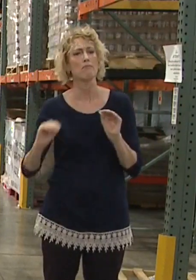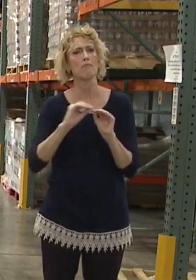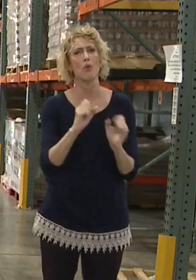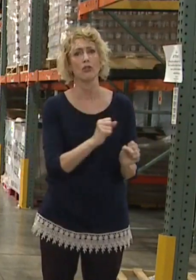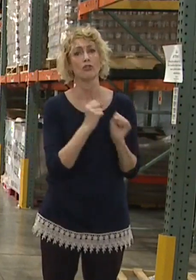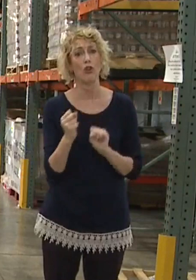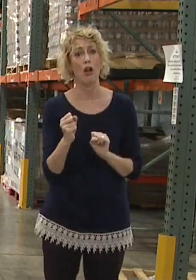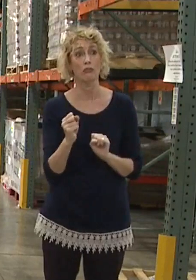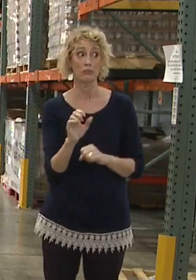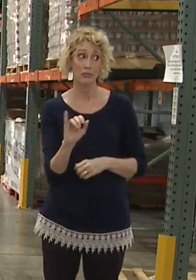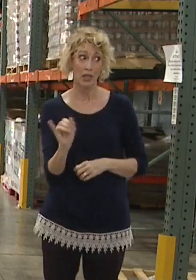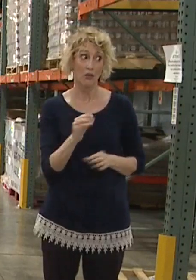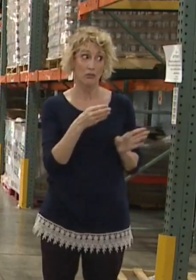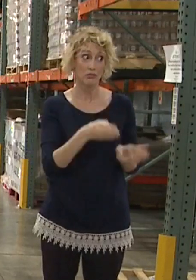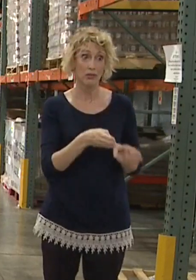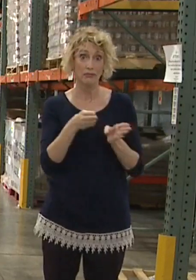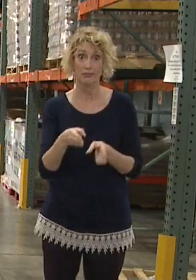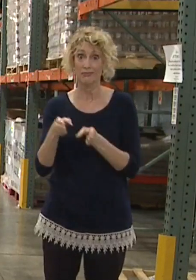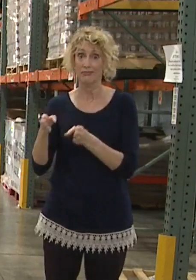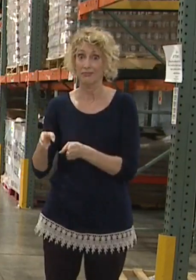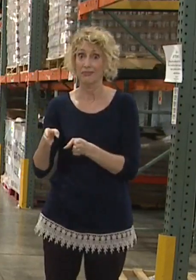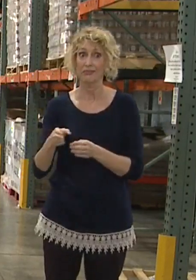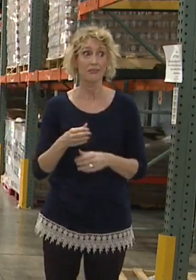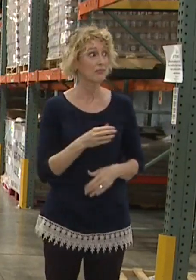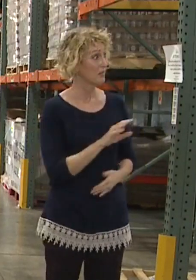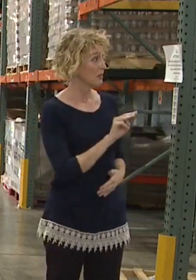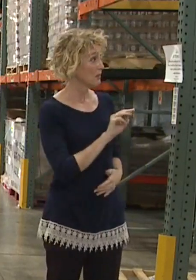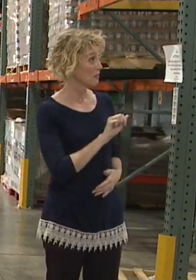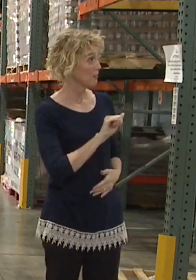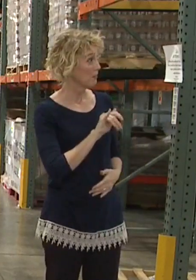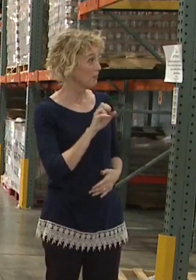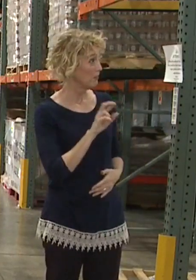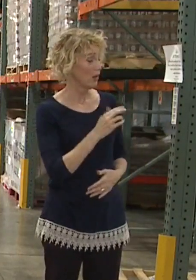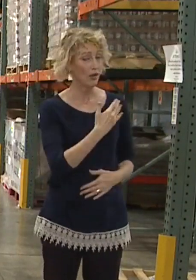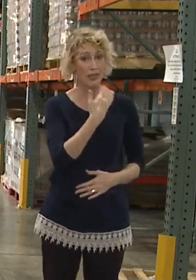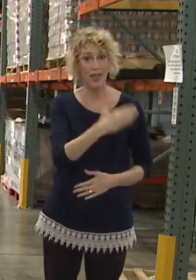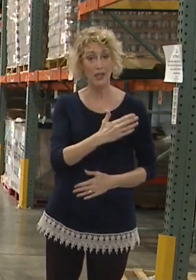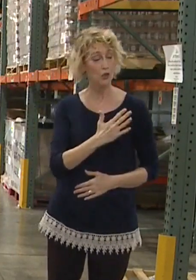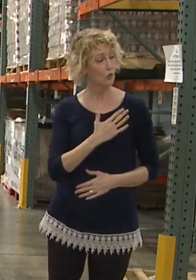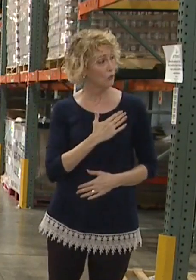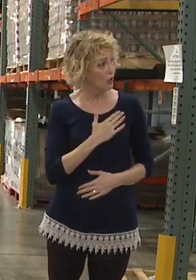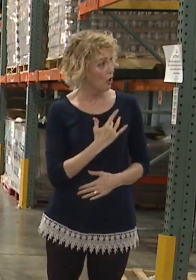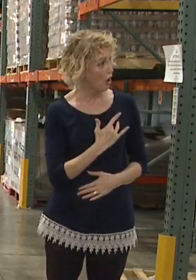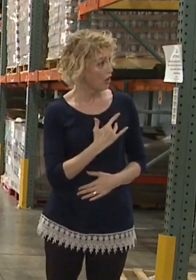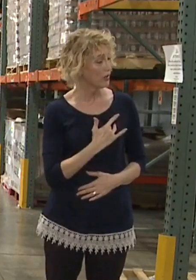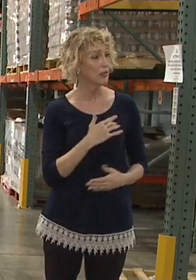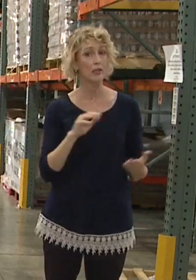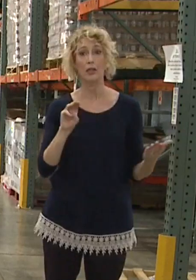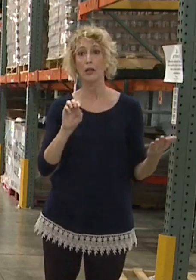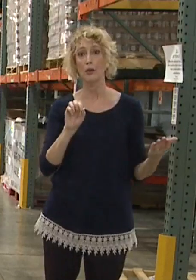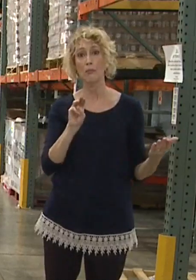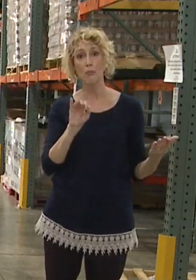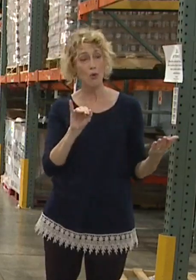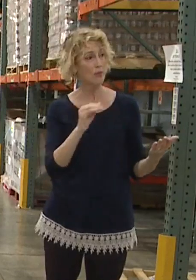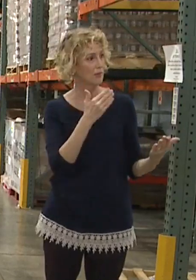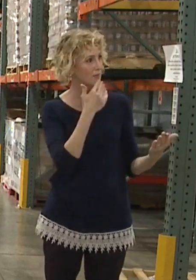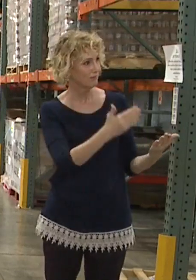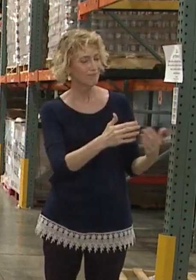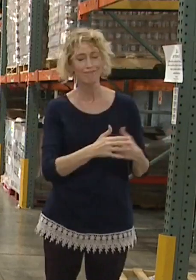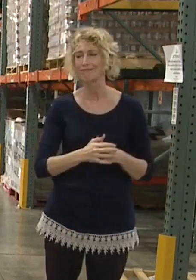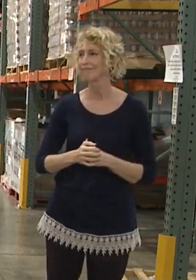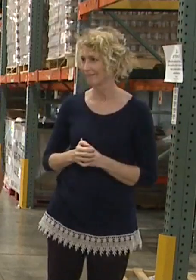And as individuals. So, Mayor, thank you for your heart. Momi, mahalo,